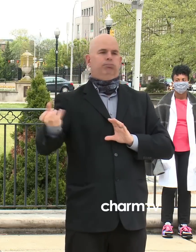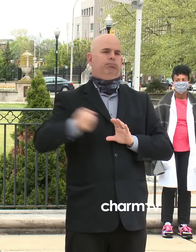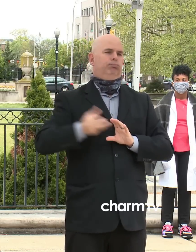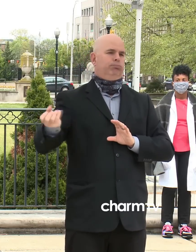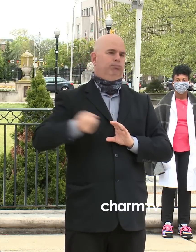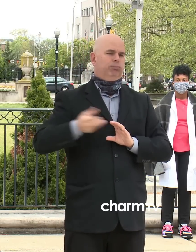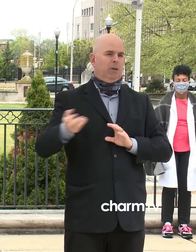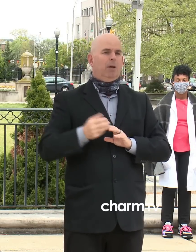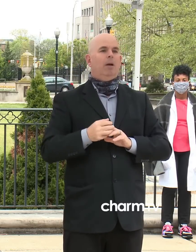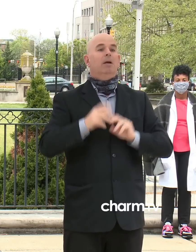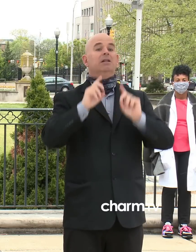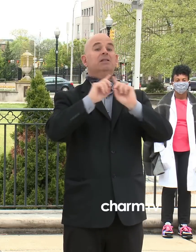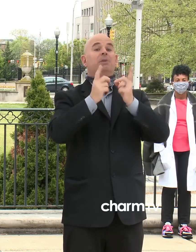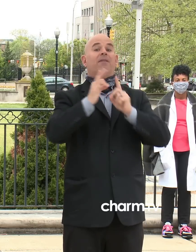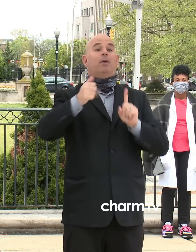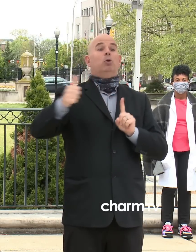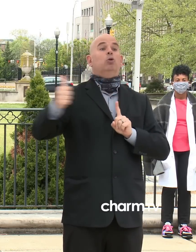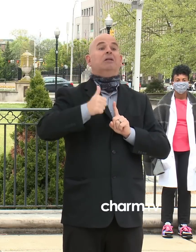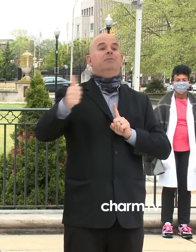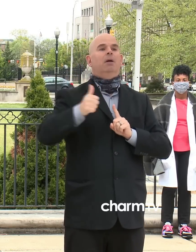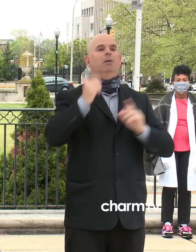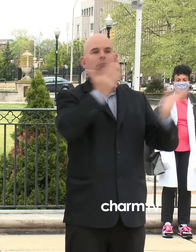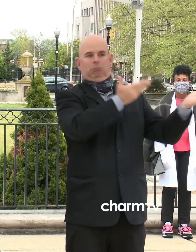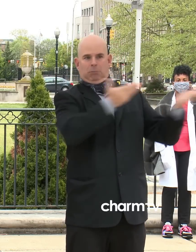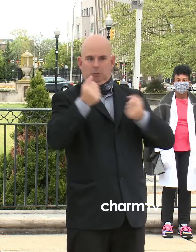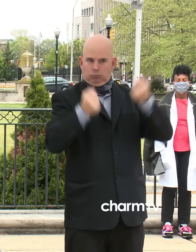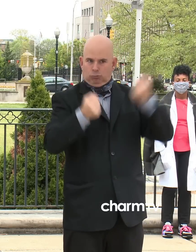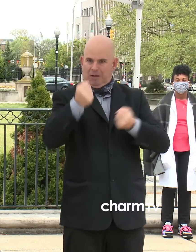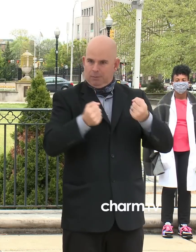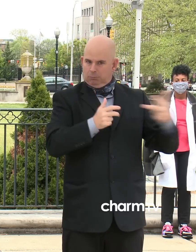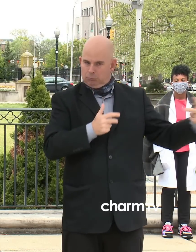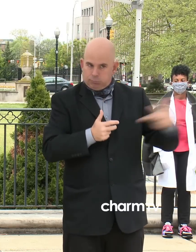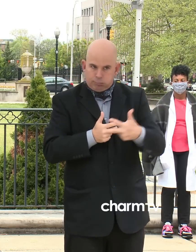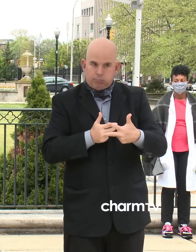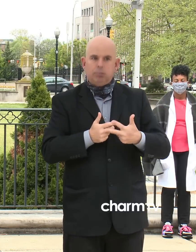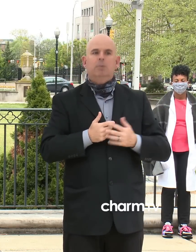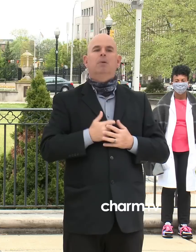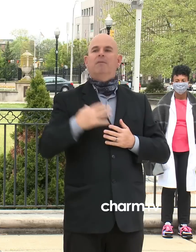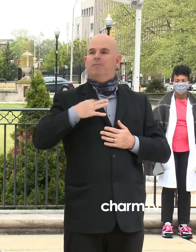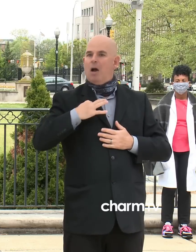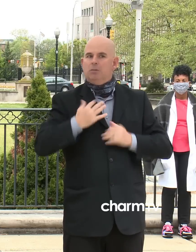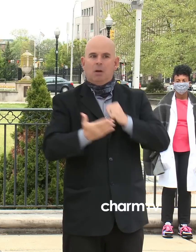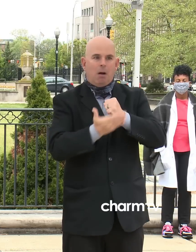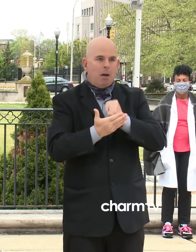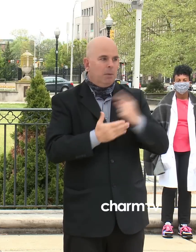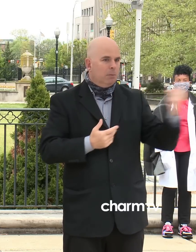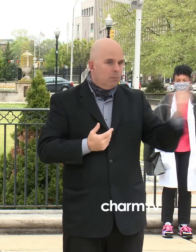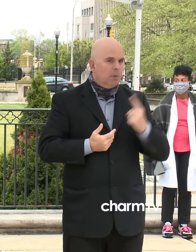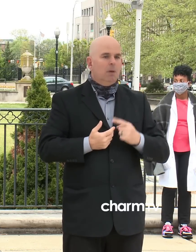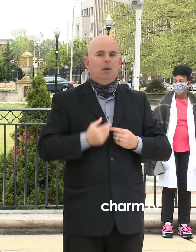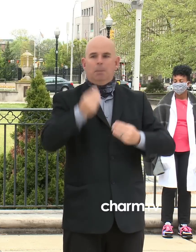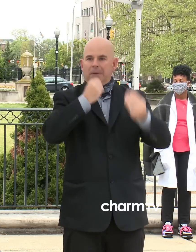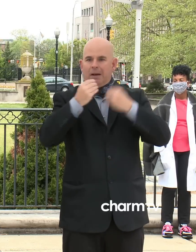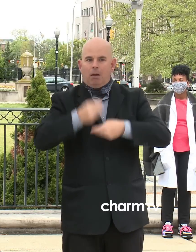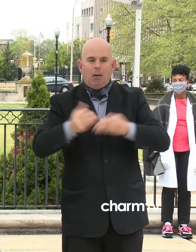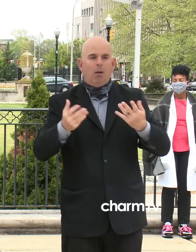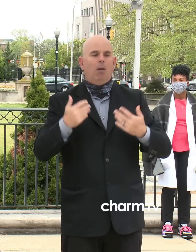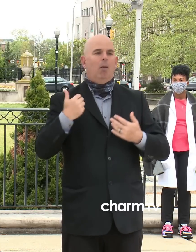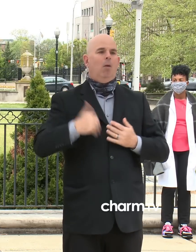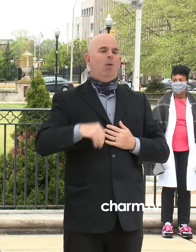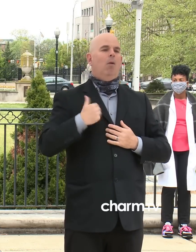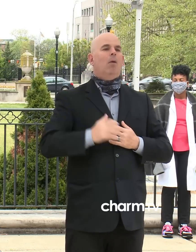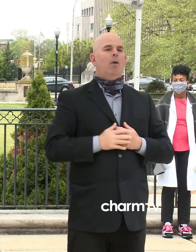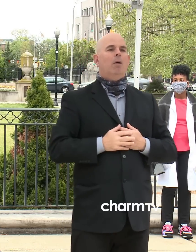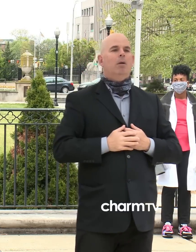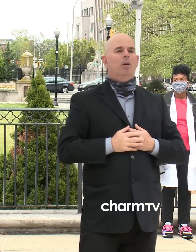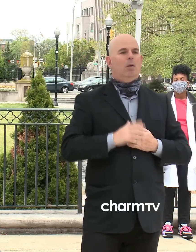provide drivers to transport our volunteers with no contact packages meals. The method of delivery is in compliance with the